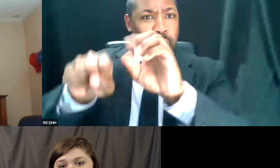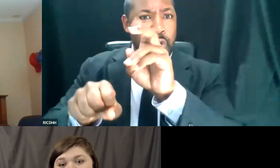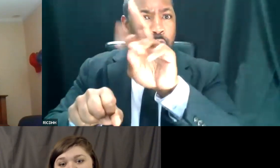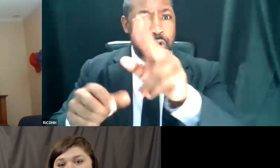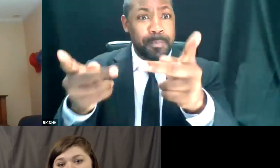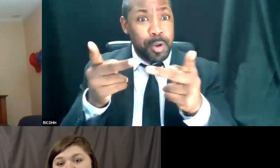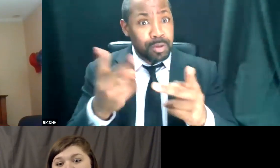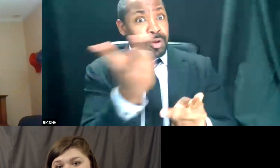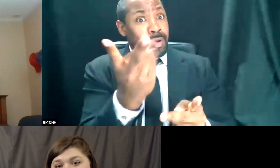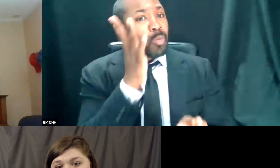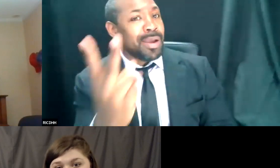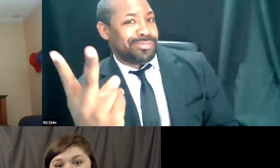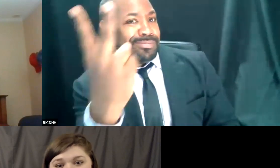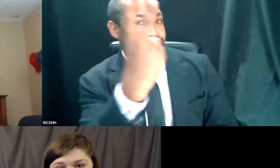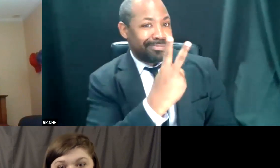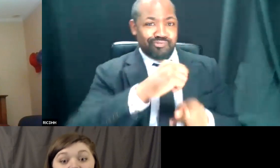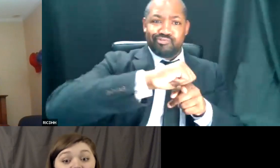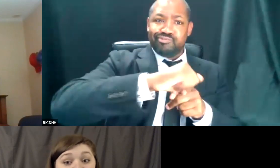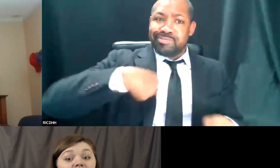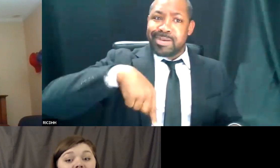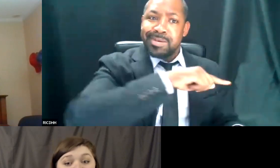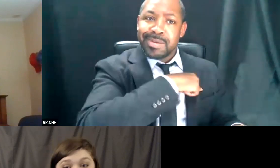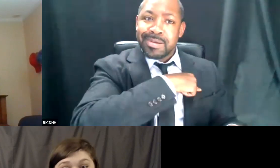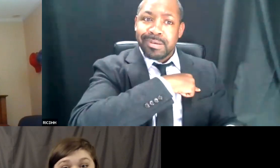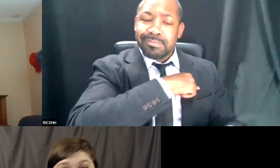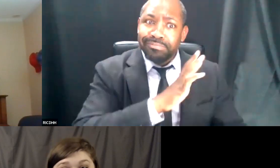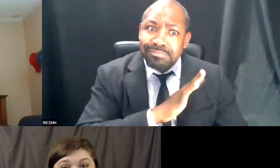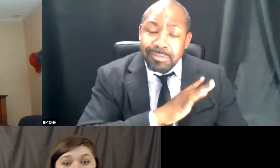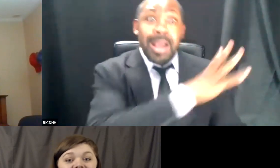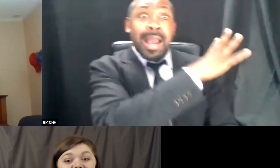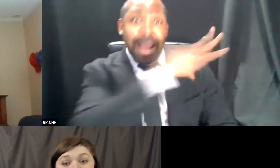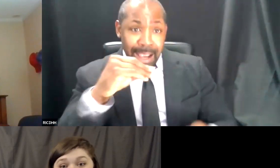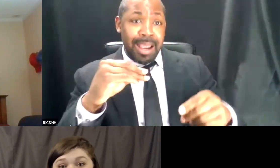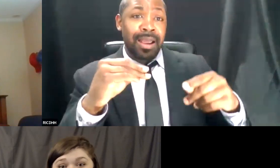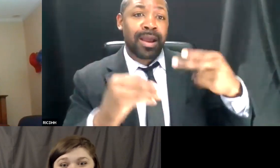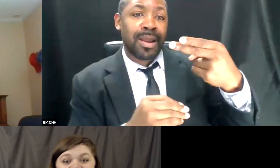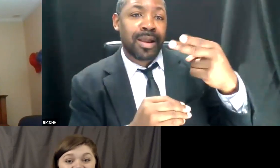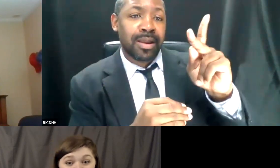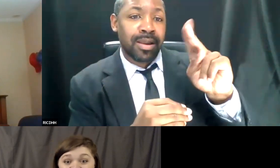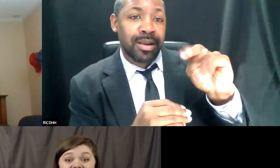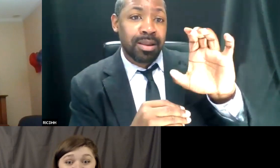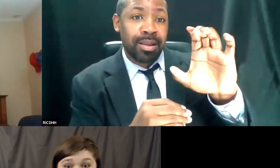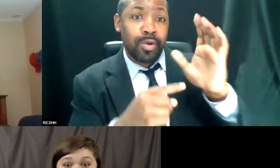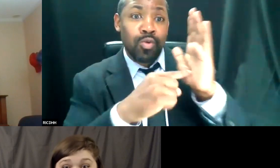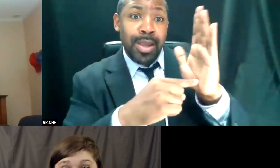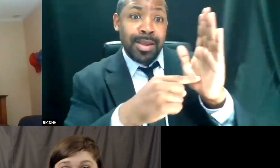director will be taking over that position. They both will come for that training to train us. Very excited about that.